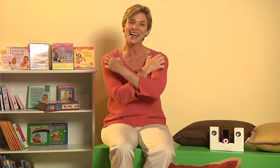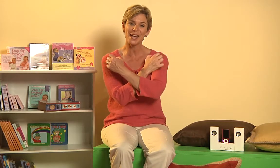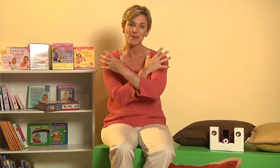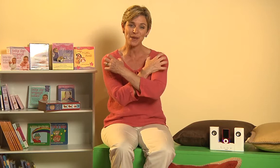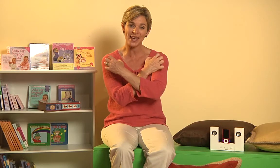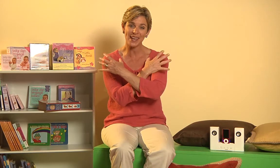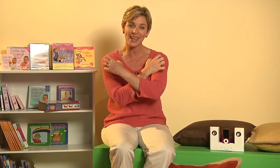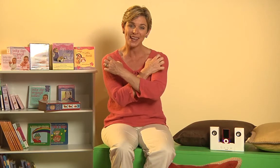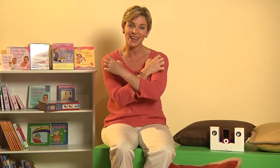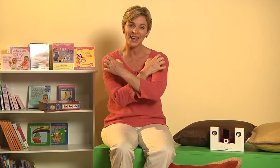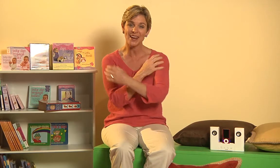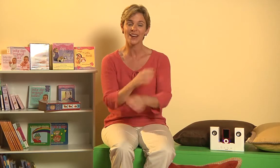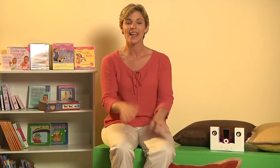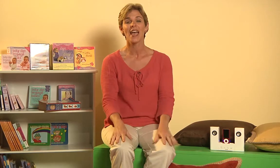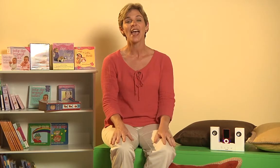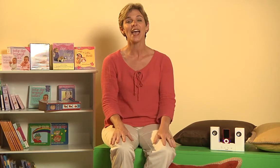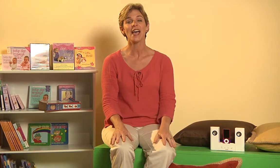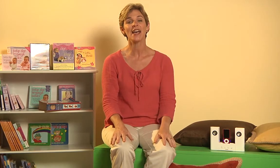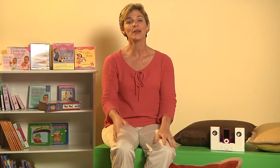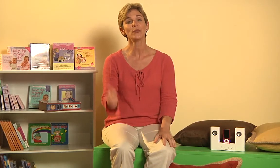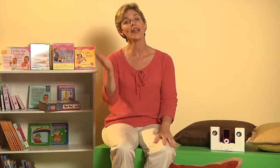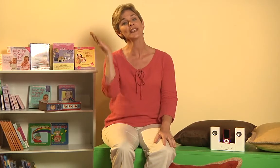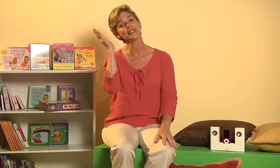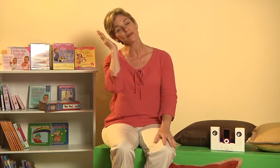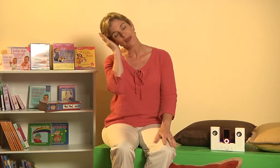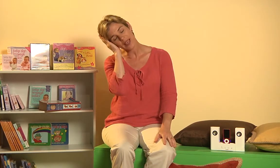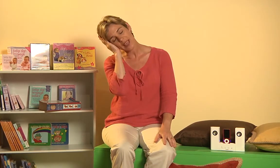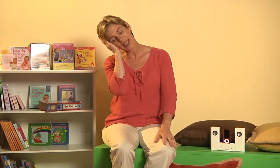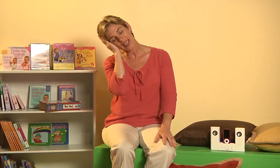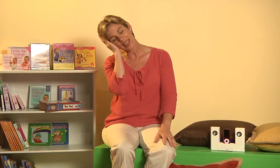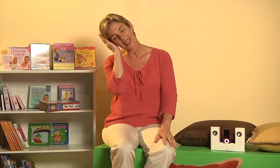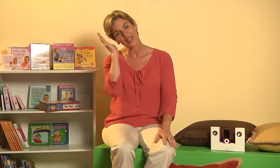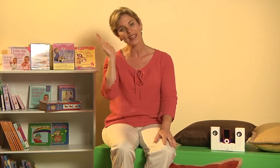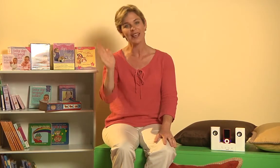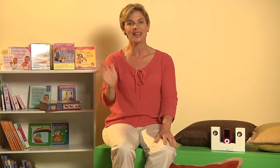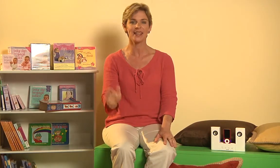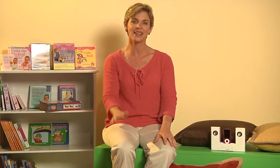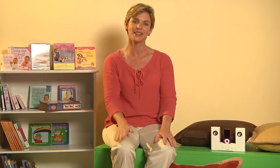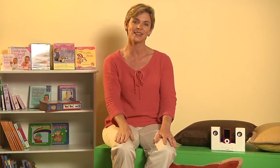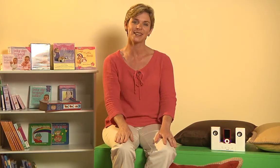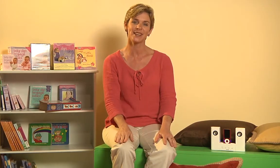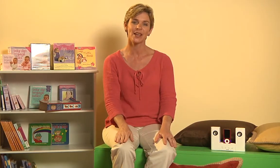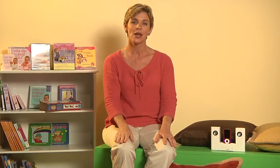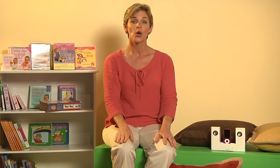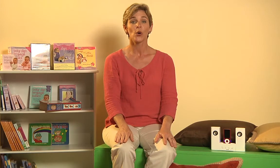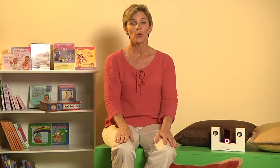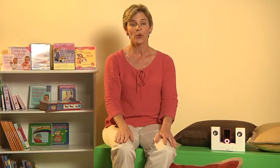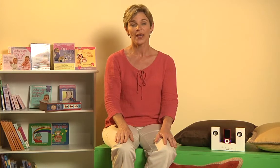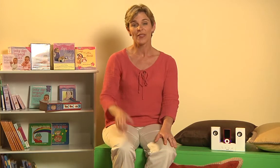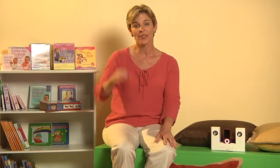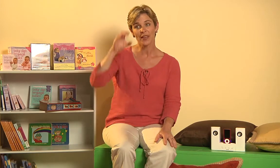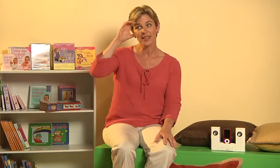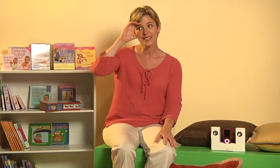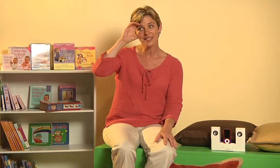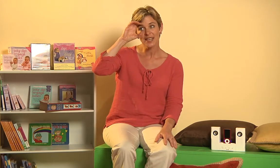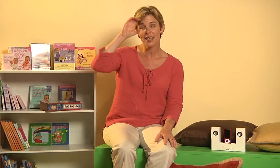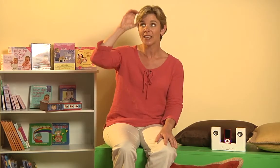my bear and rest my head. When the